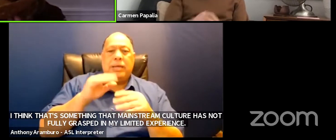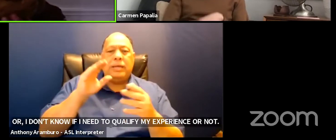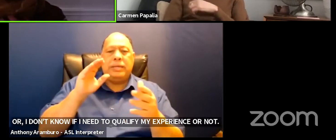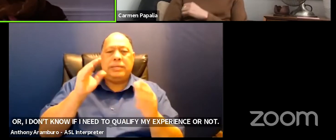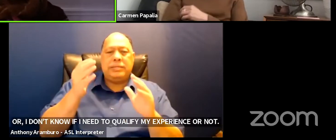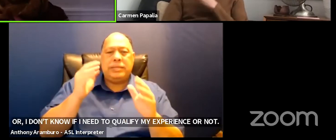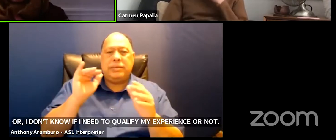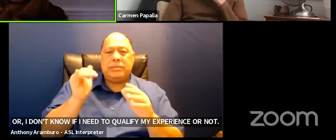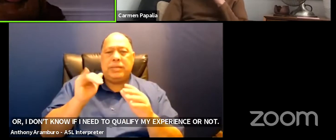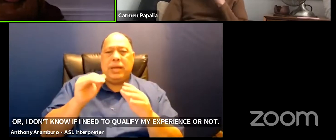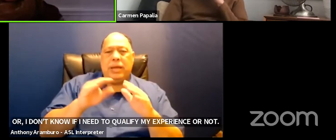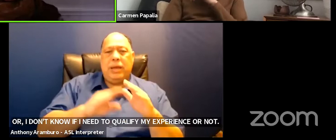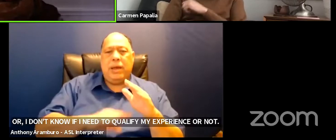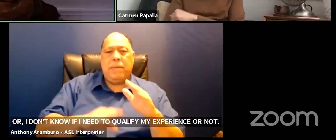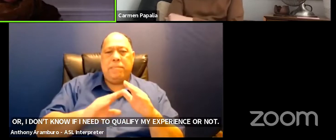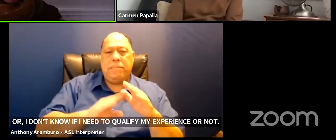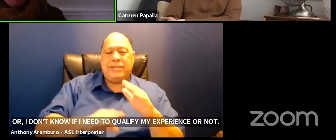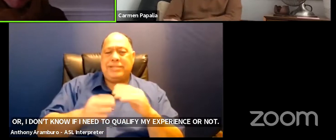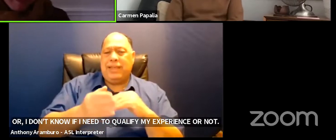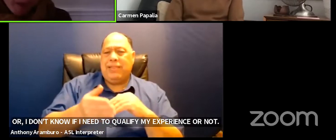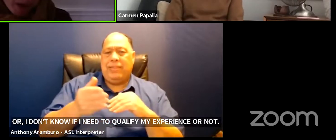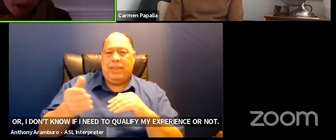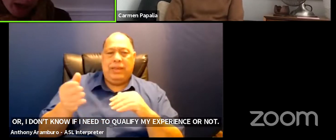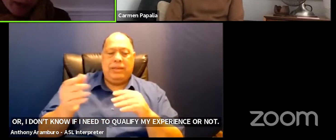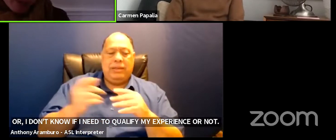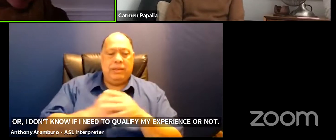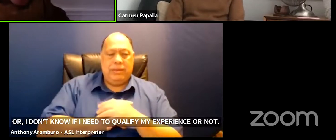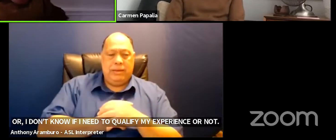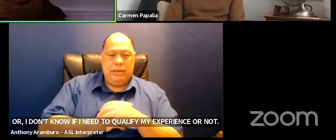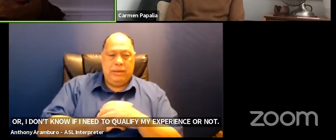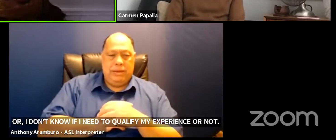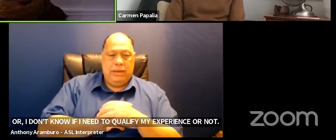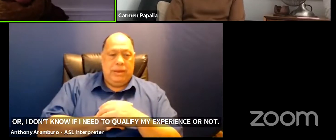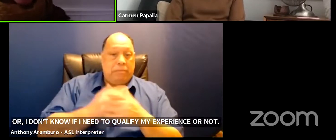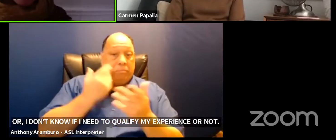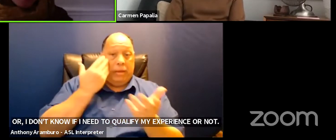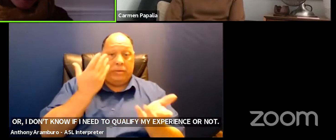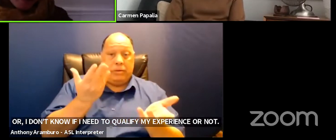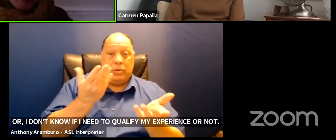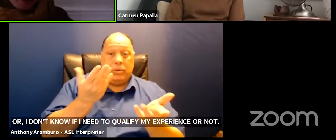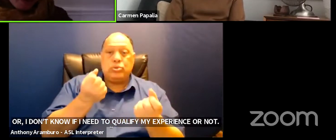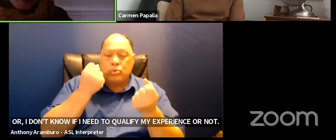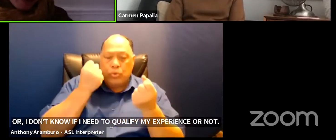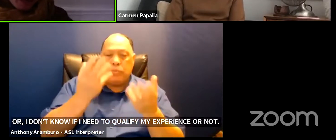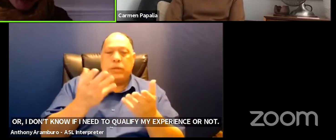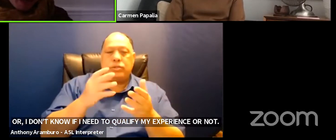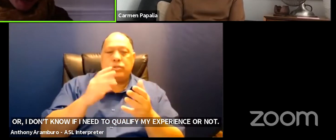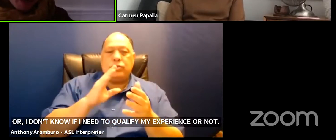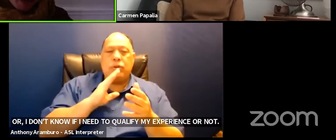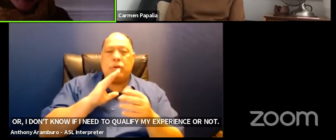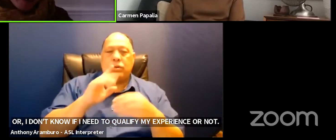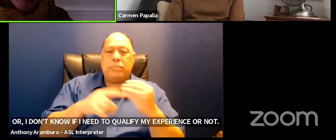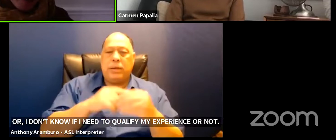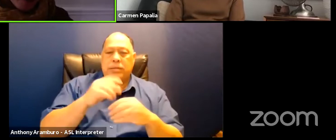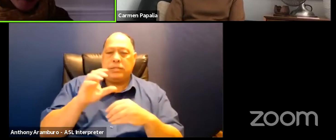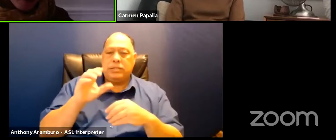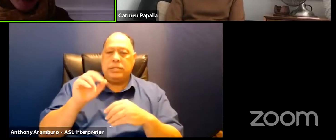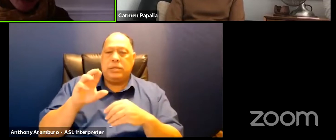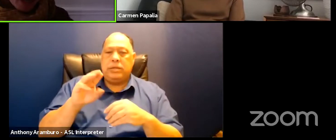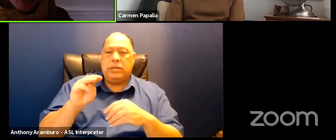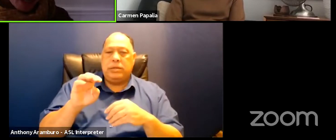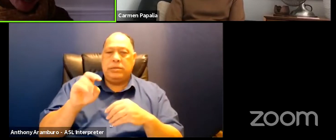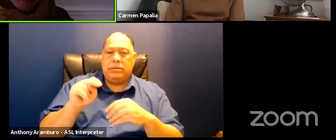such a basic thing. And I don't know, there's so much that you touched on there, Carmen, and I don't